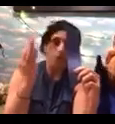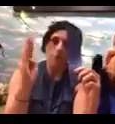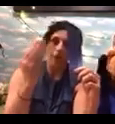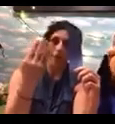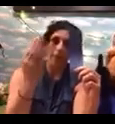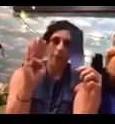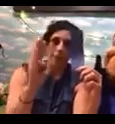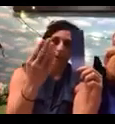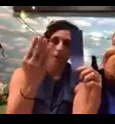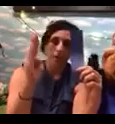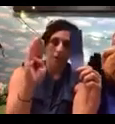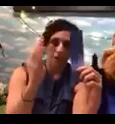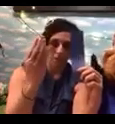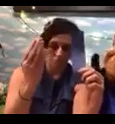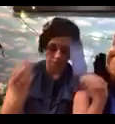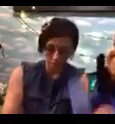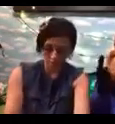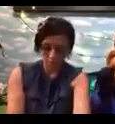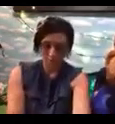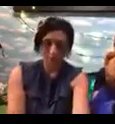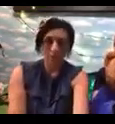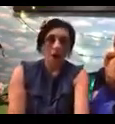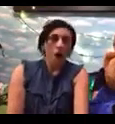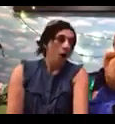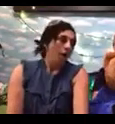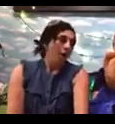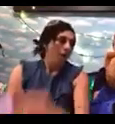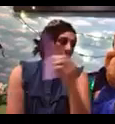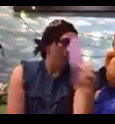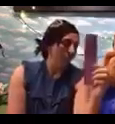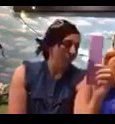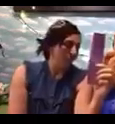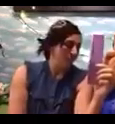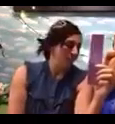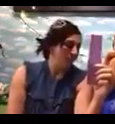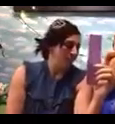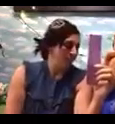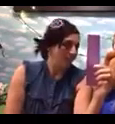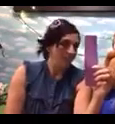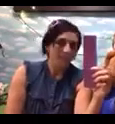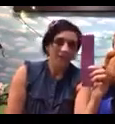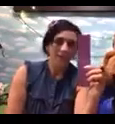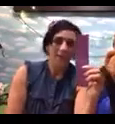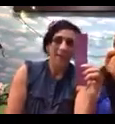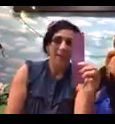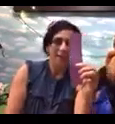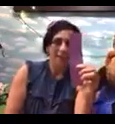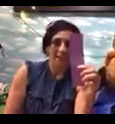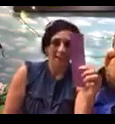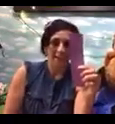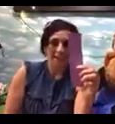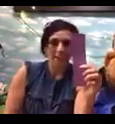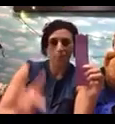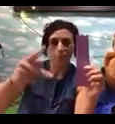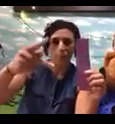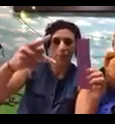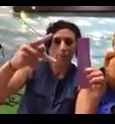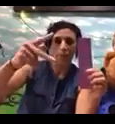Bear. It's blue. What color's this? It's purple. It is purple.